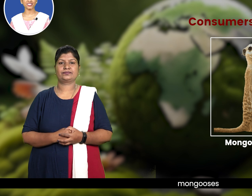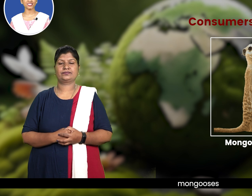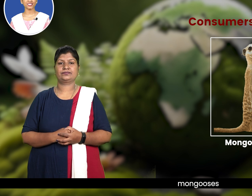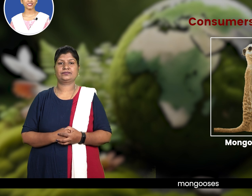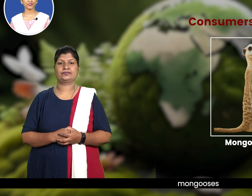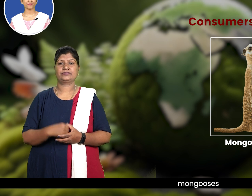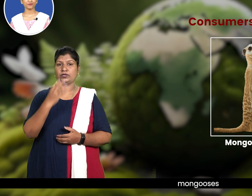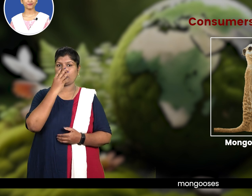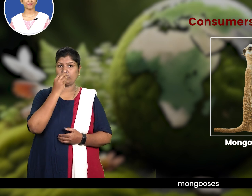mongooses,